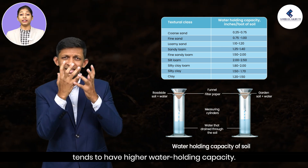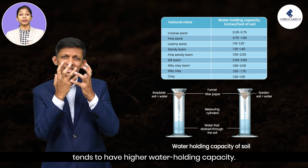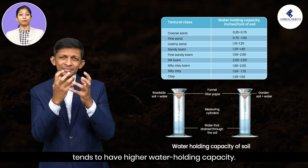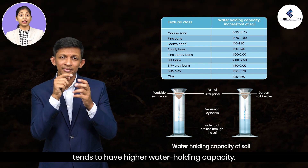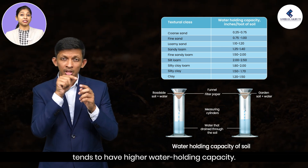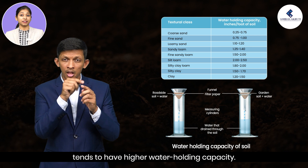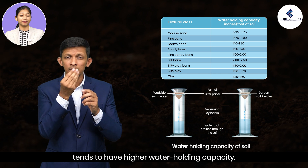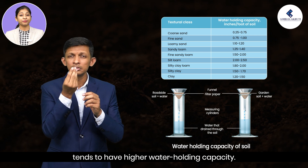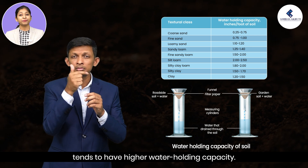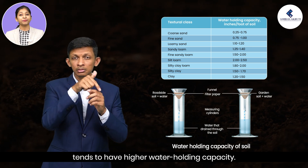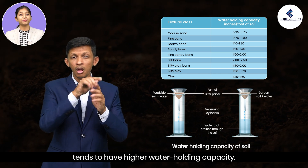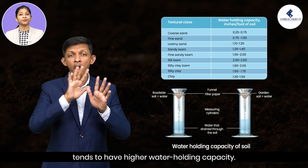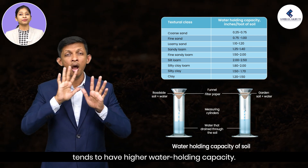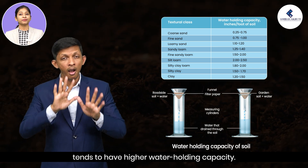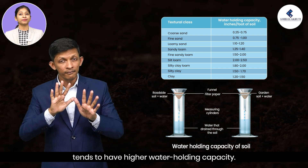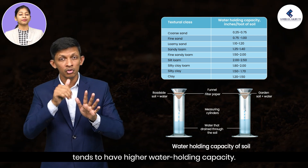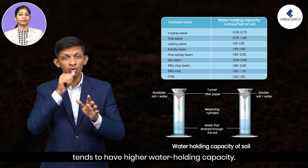water holding capacity.